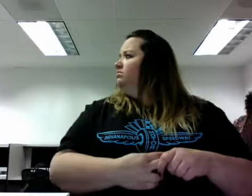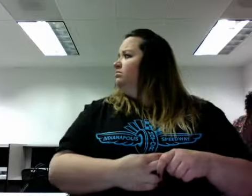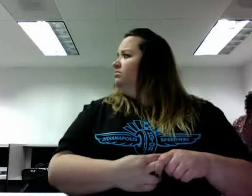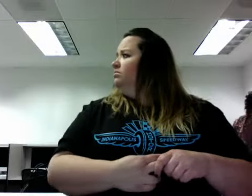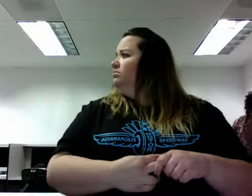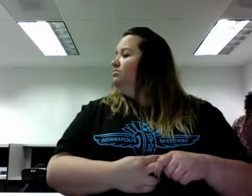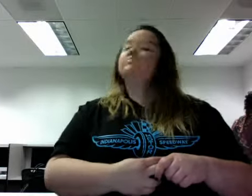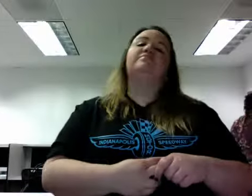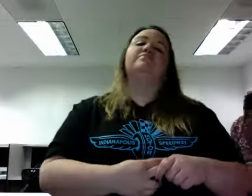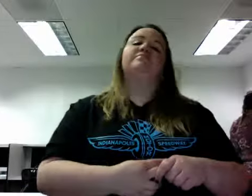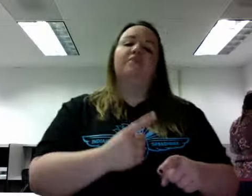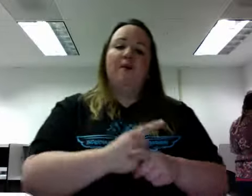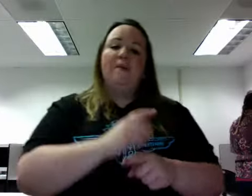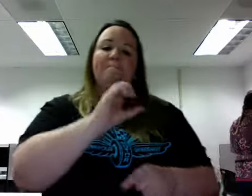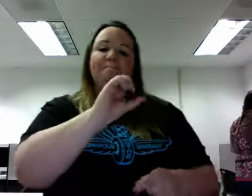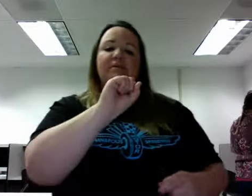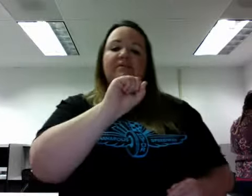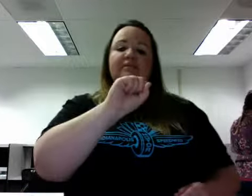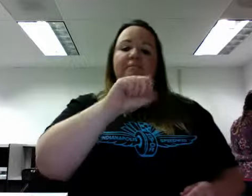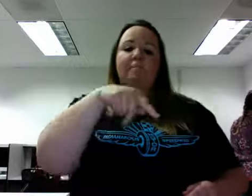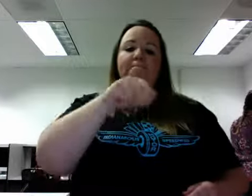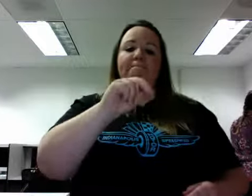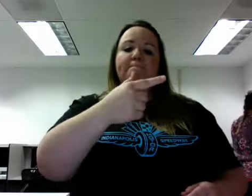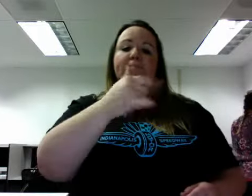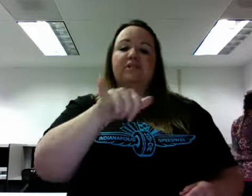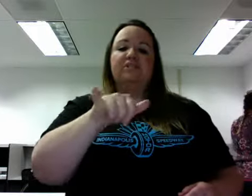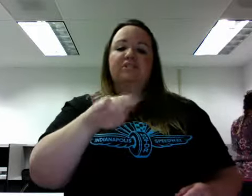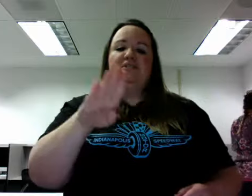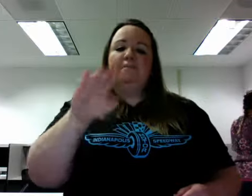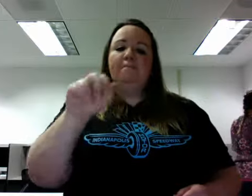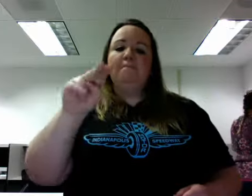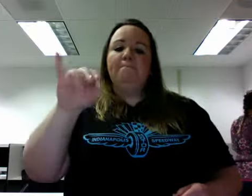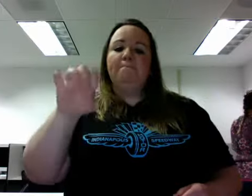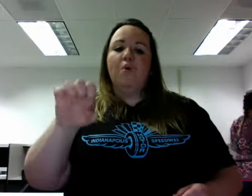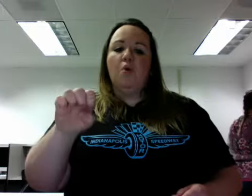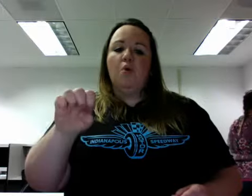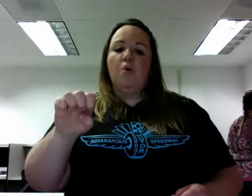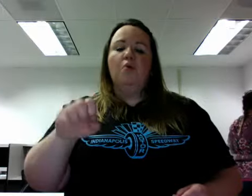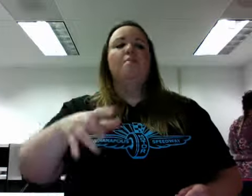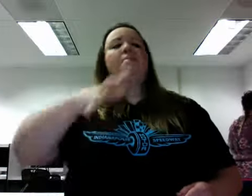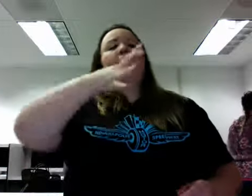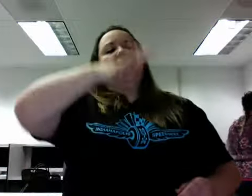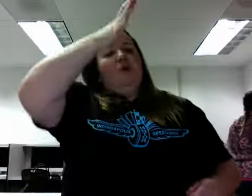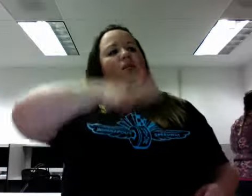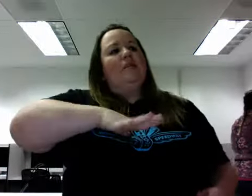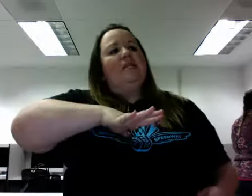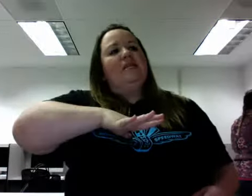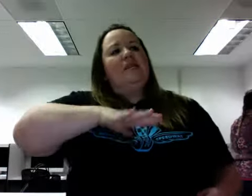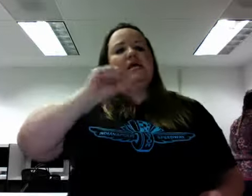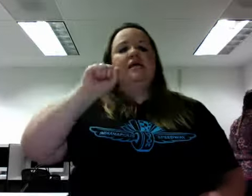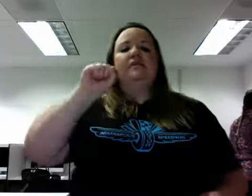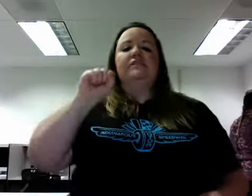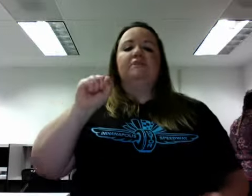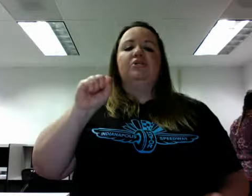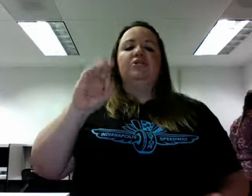Spongy bone. Spongy bone. Guys and girls, spongy bone, because it's made just like, it looks and feels